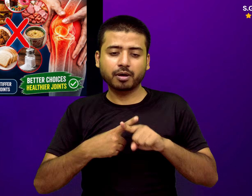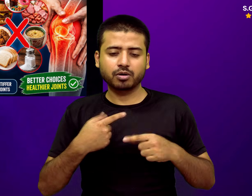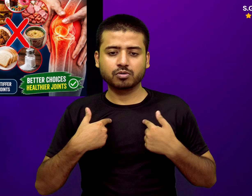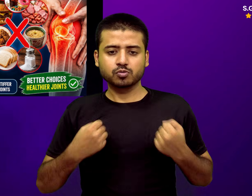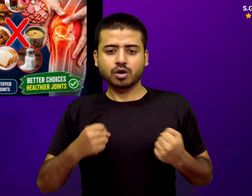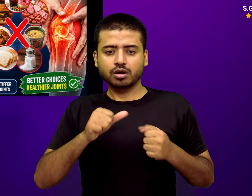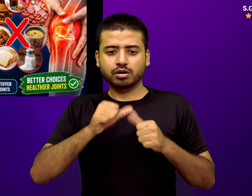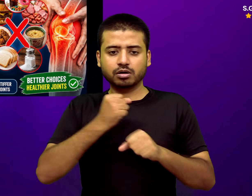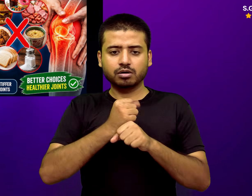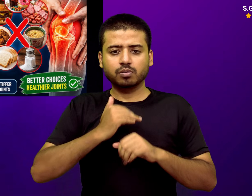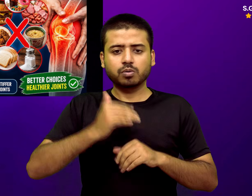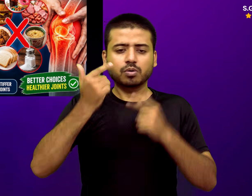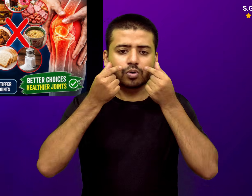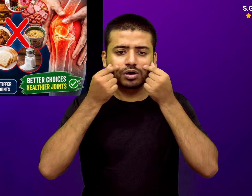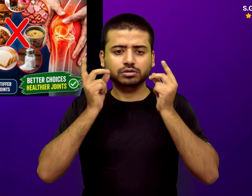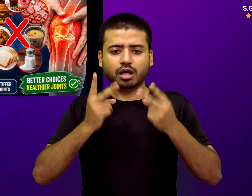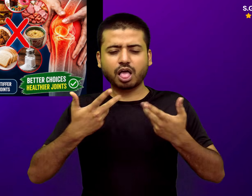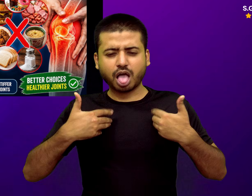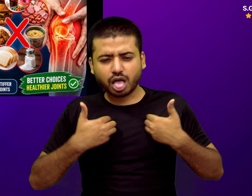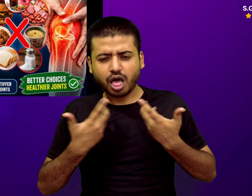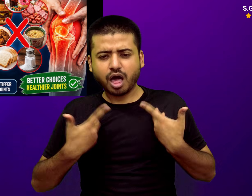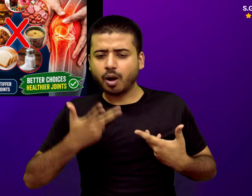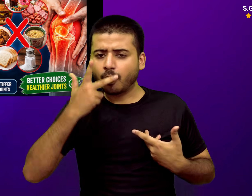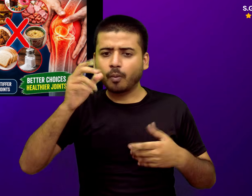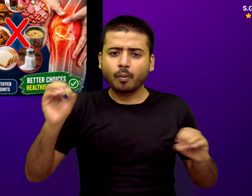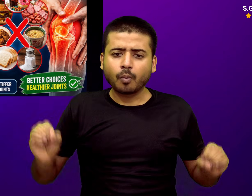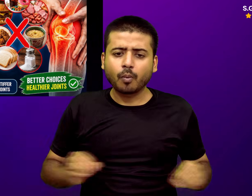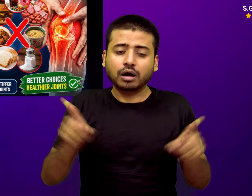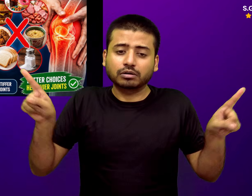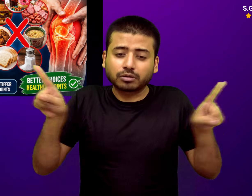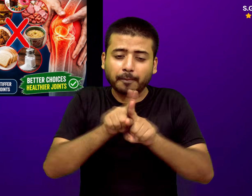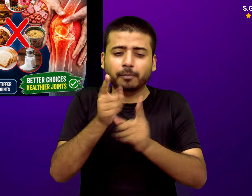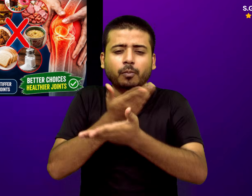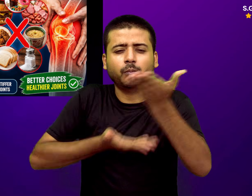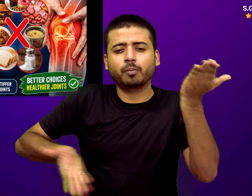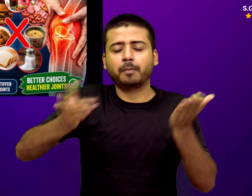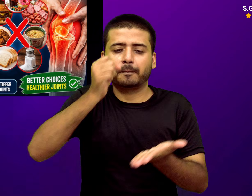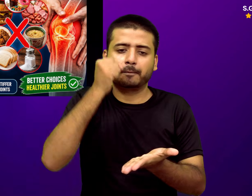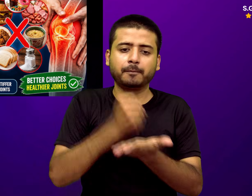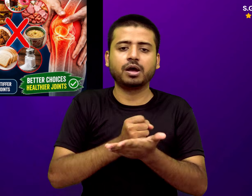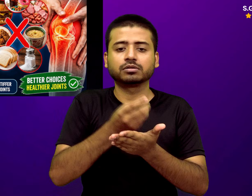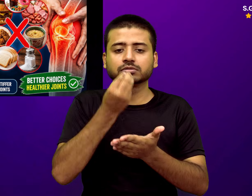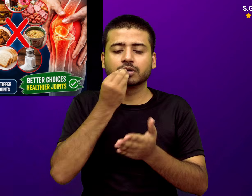degeneration, a strategic, nutrient-dense diet can actively suppress inflammation, promote